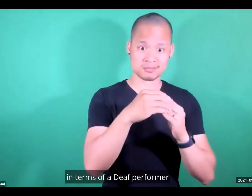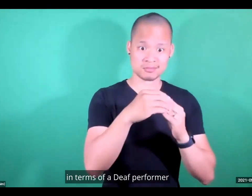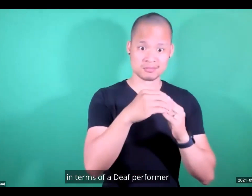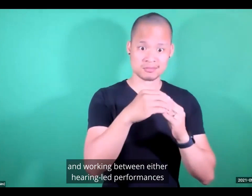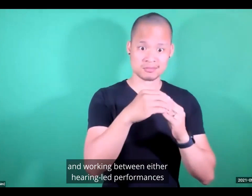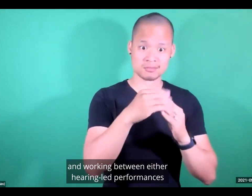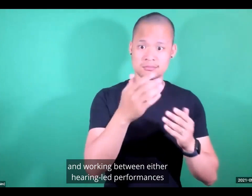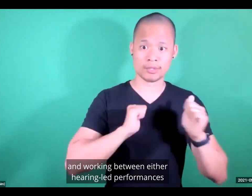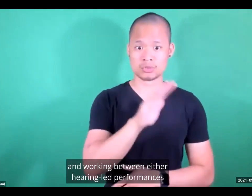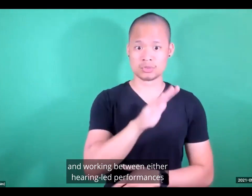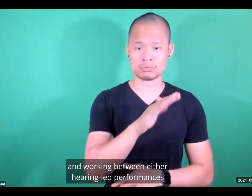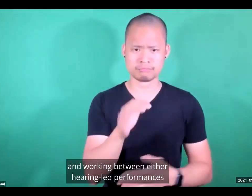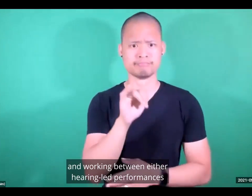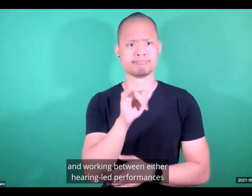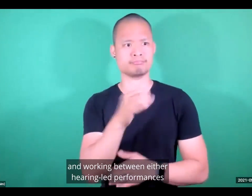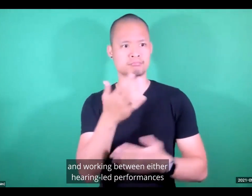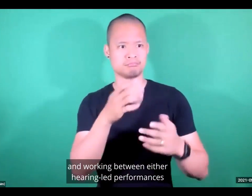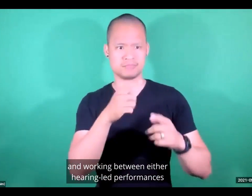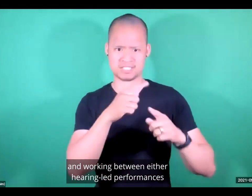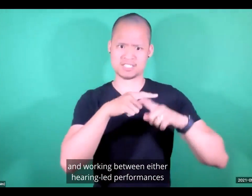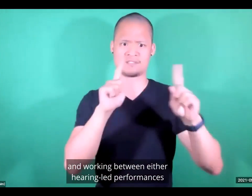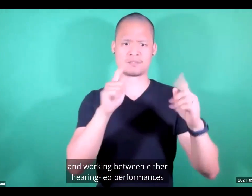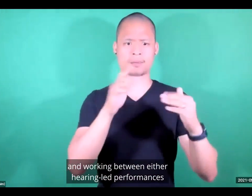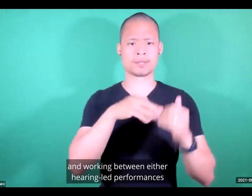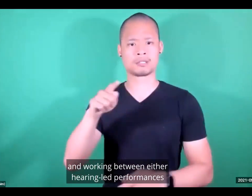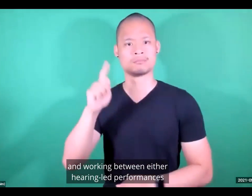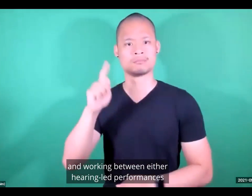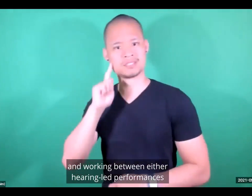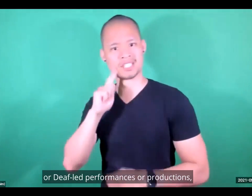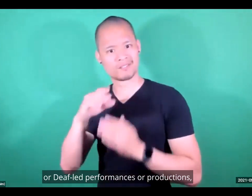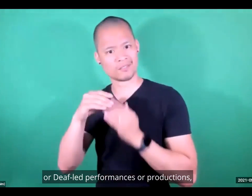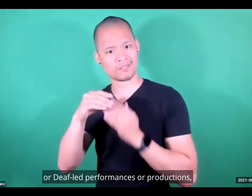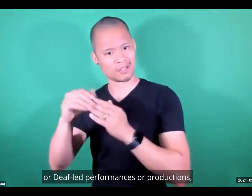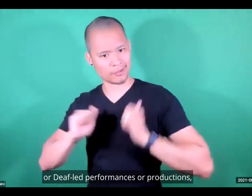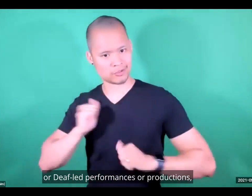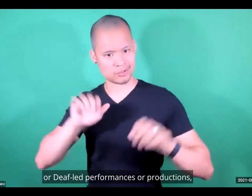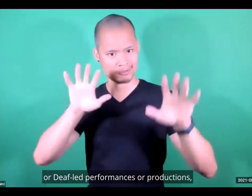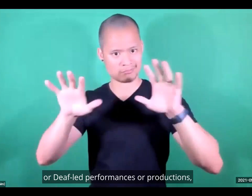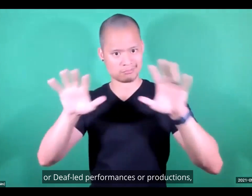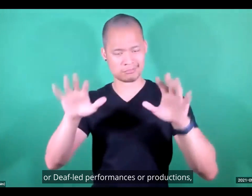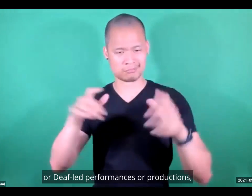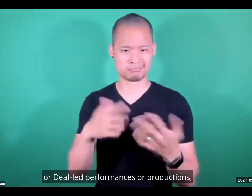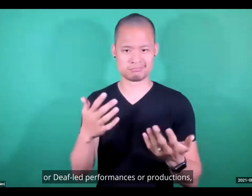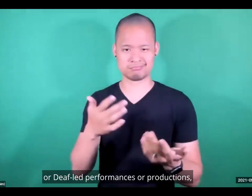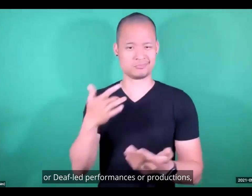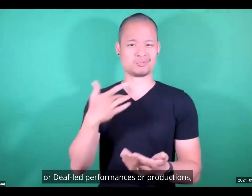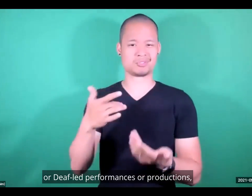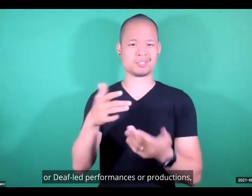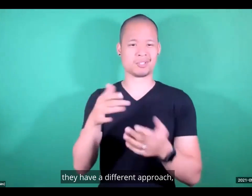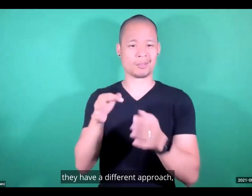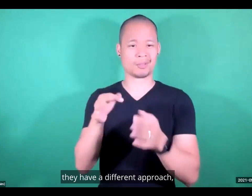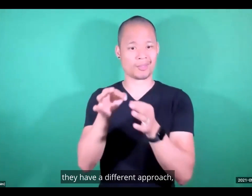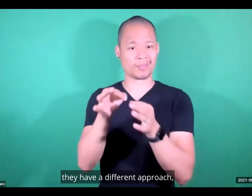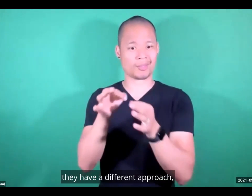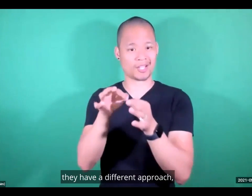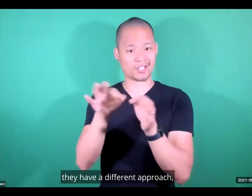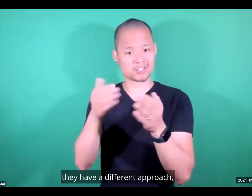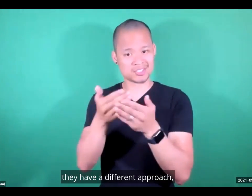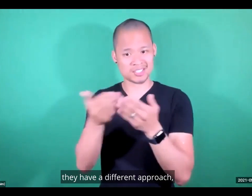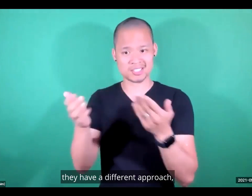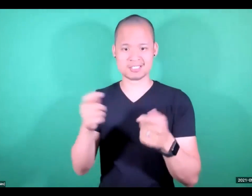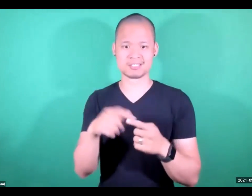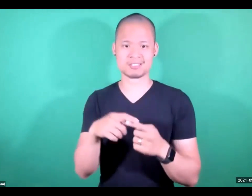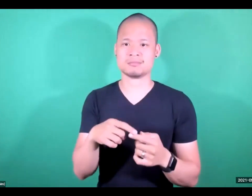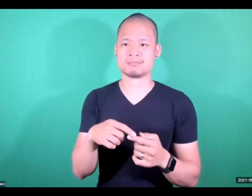performer working between either hearing-led performances or deaf-led performances or productions, they have a different